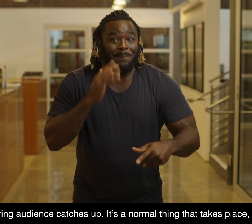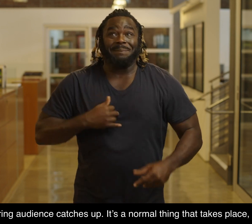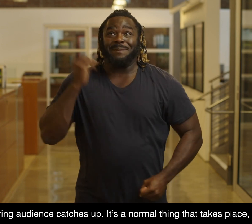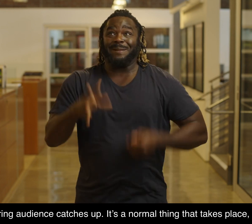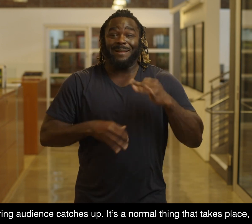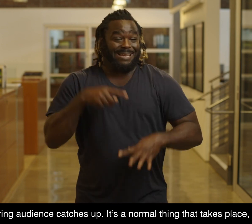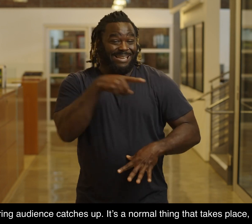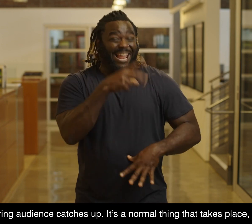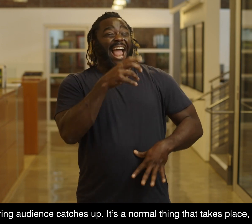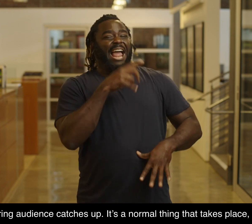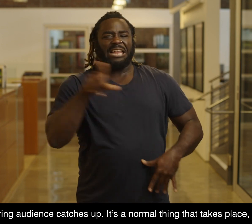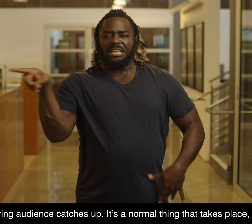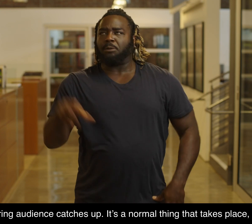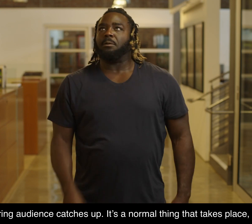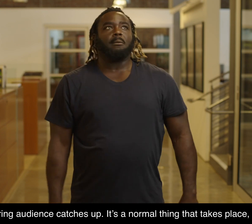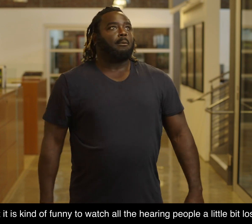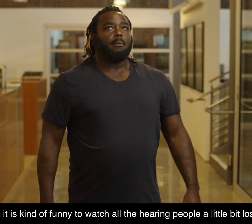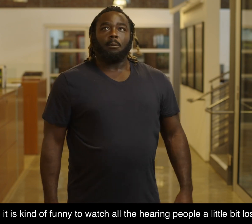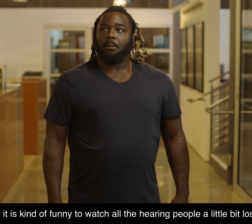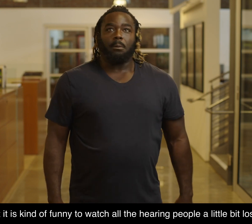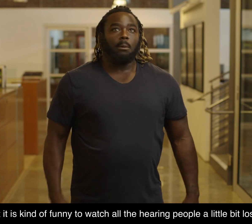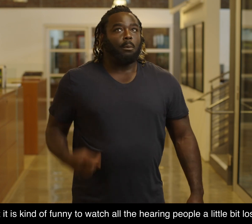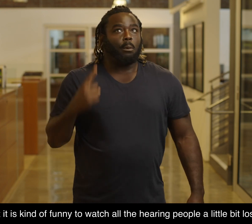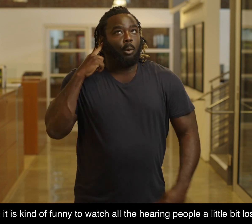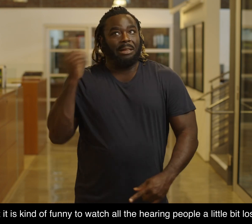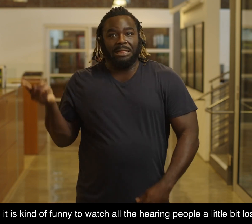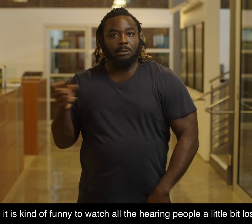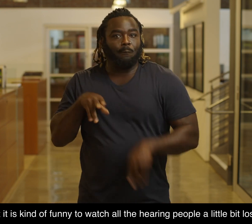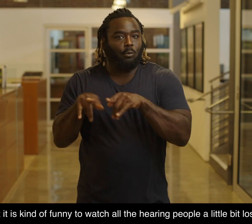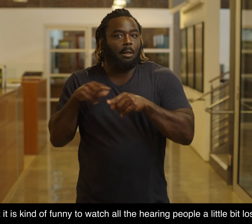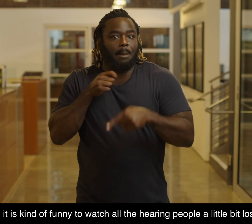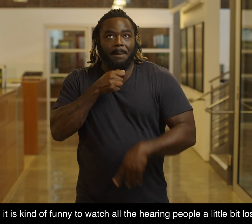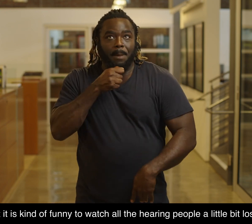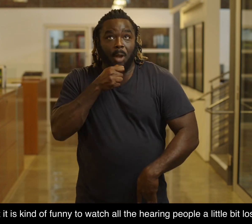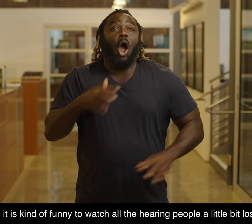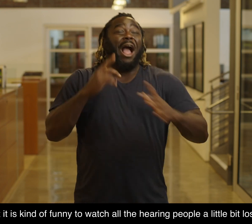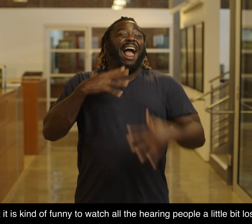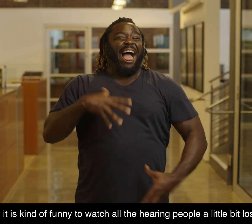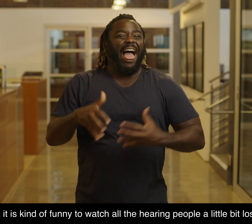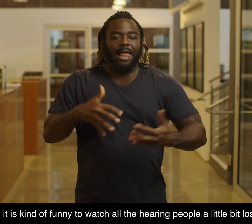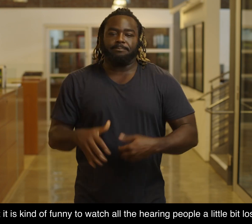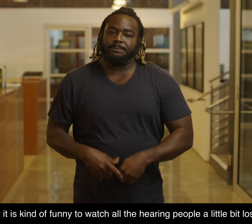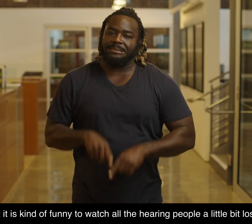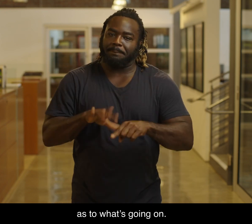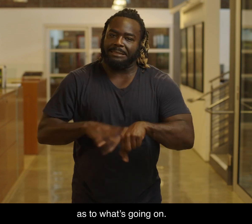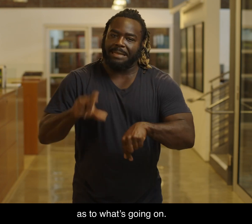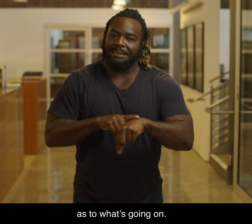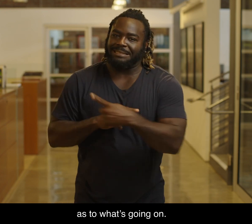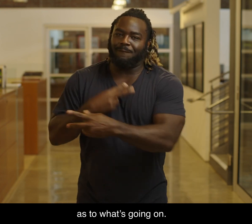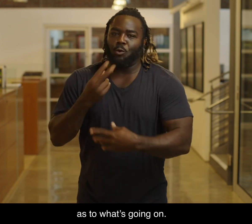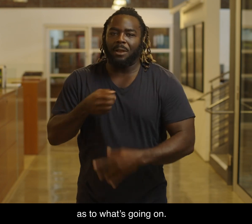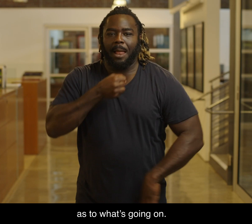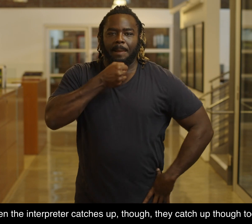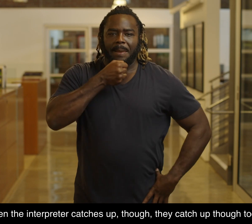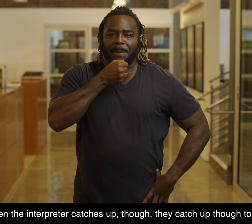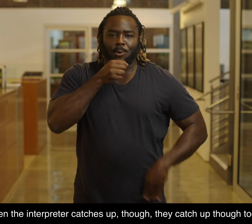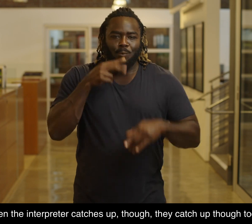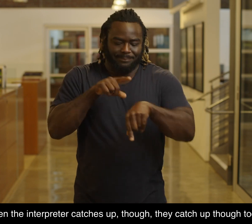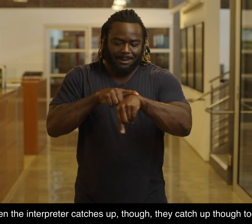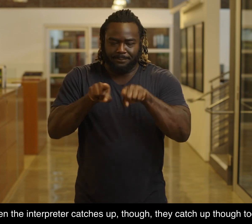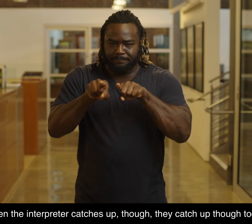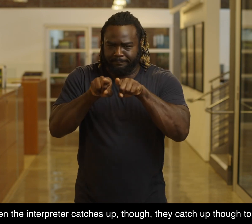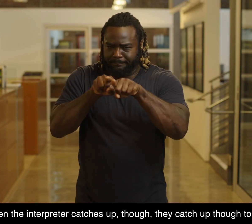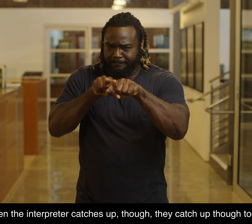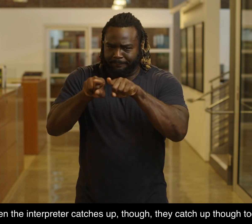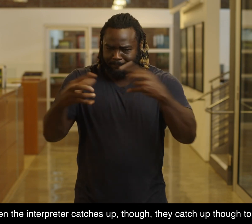It's a normal thing that takes place, really. But it is kind of funny to watch all the hearing people a little bit lost as to what's going on.